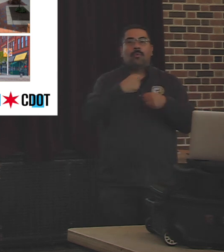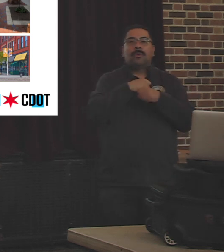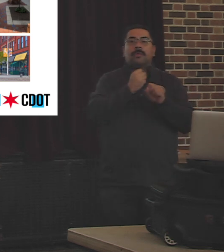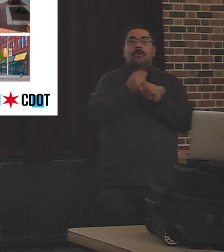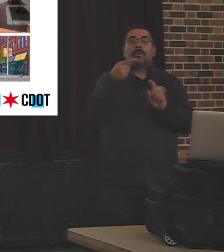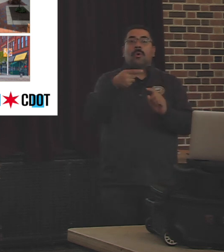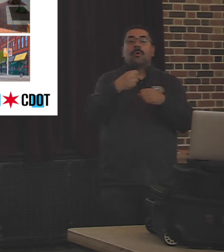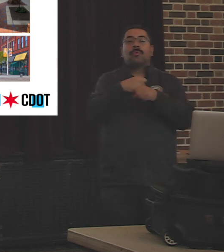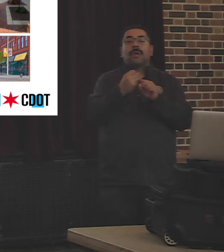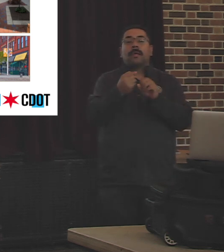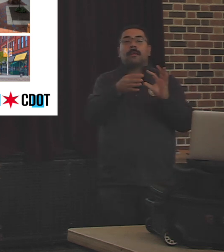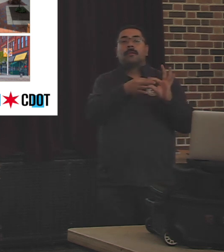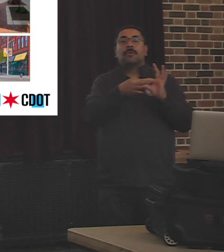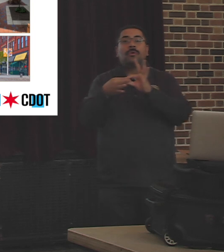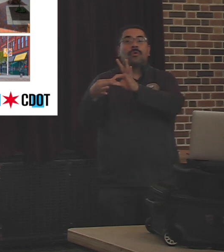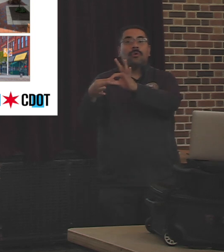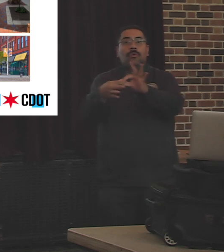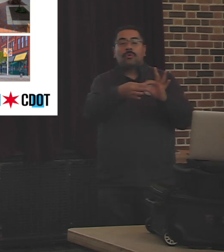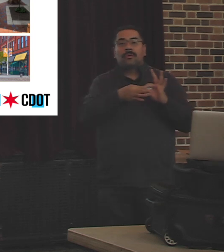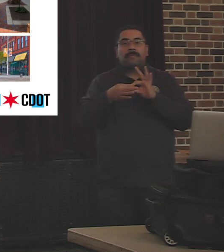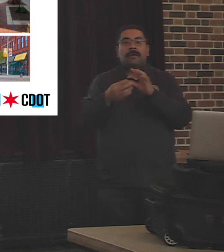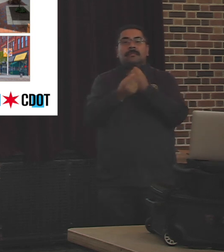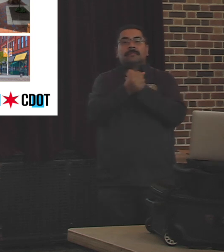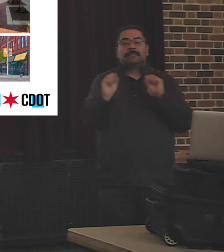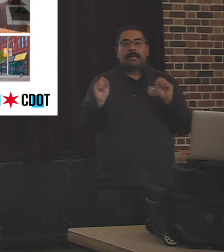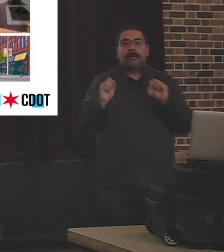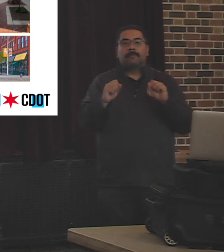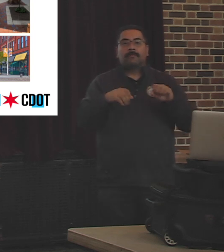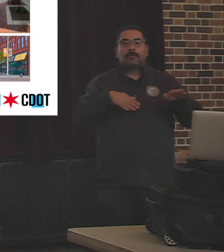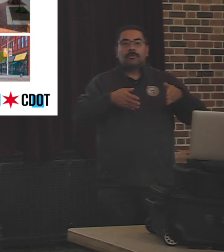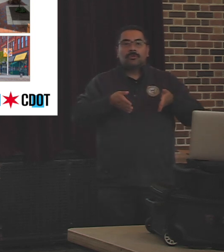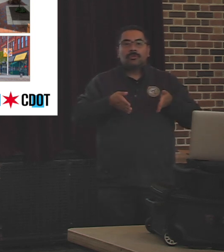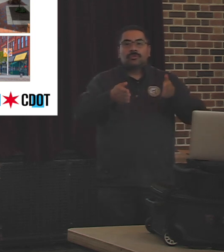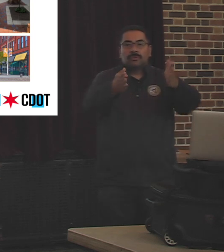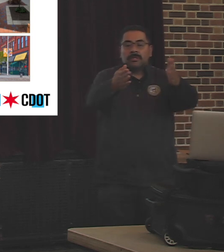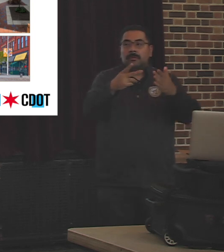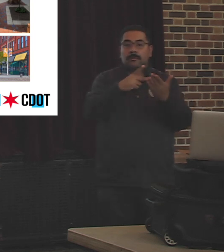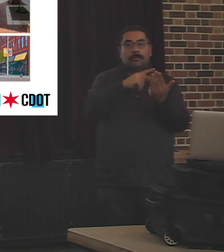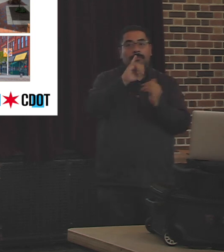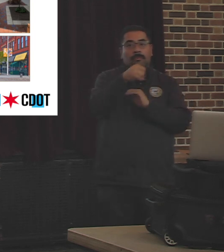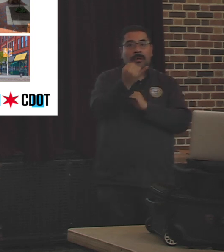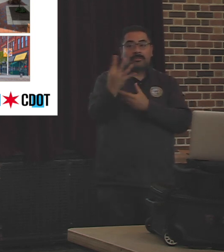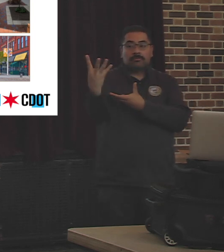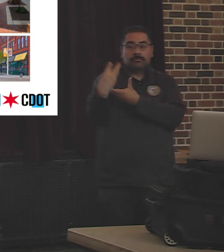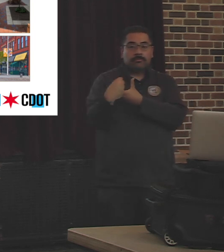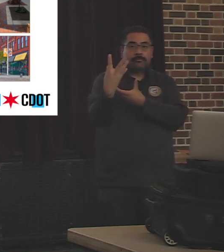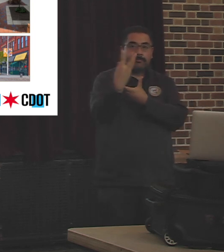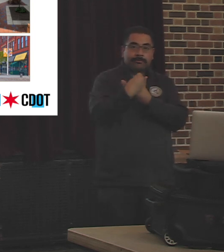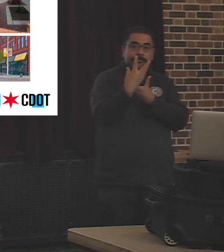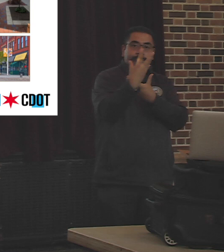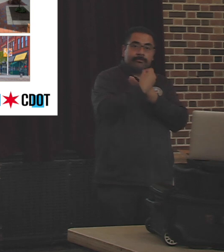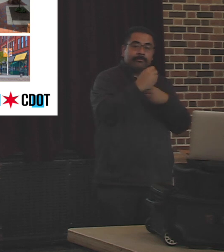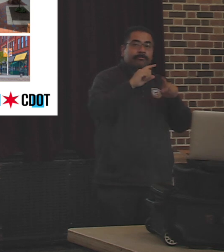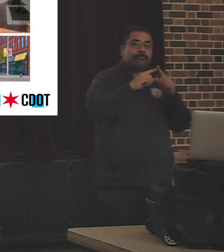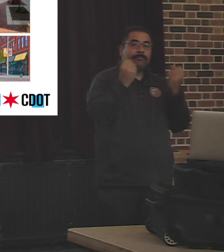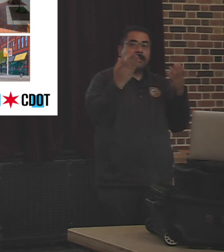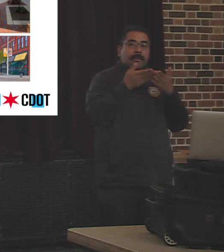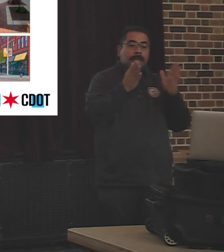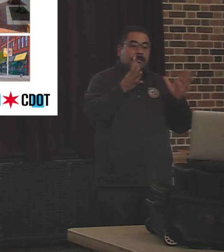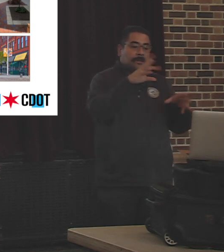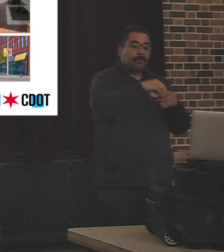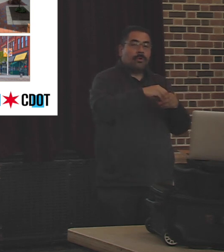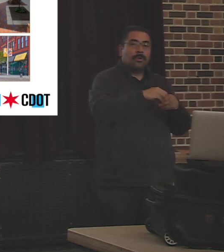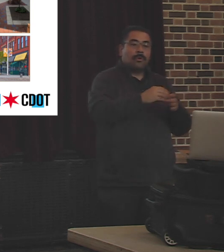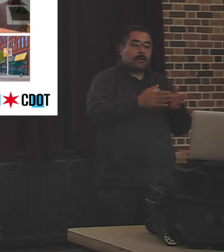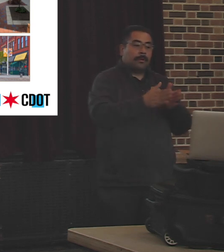unified, safe, walkable, and attractive streets. The project is comprehensive and includes public